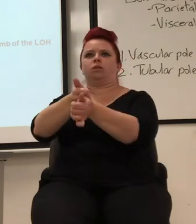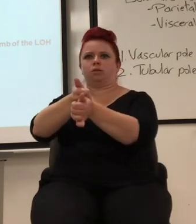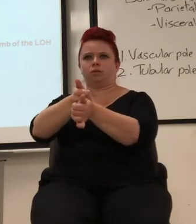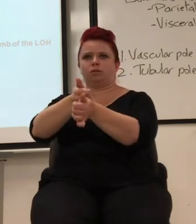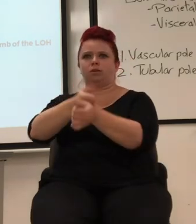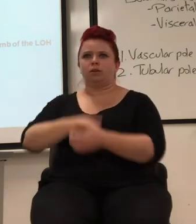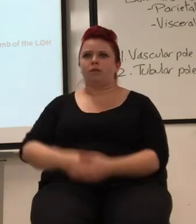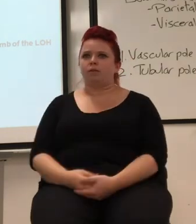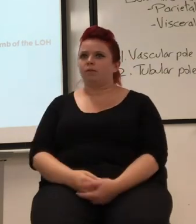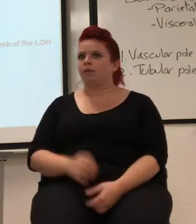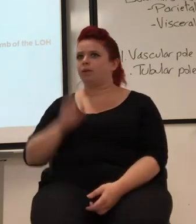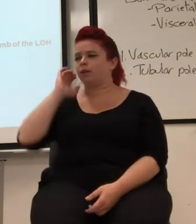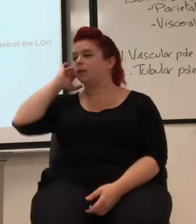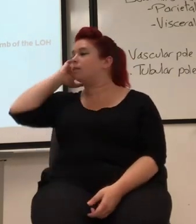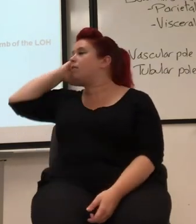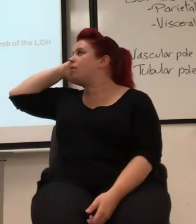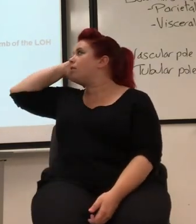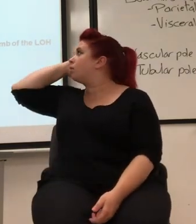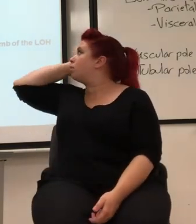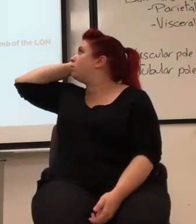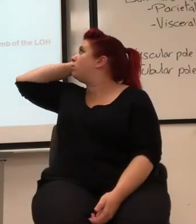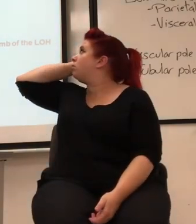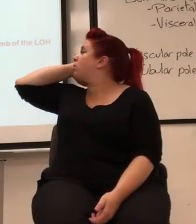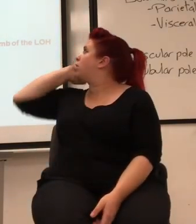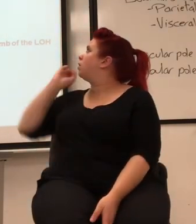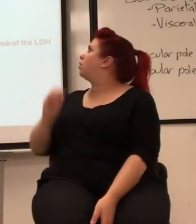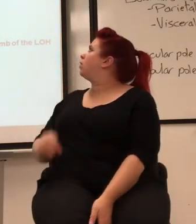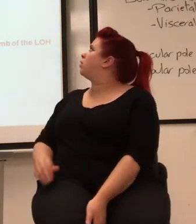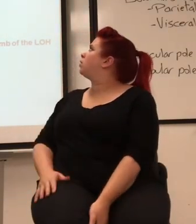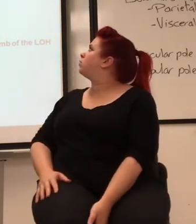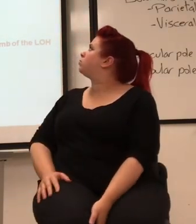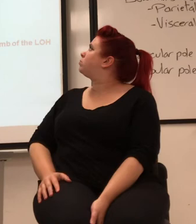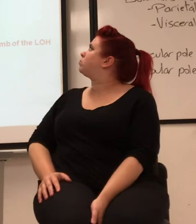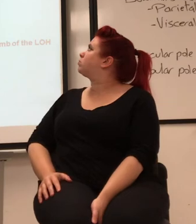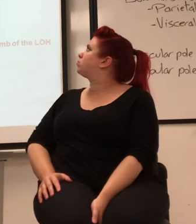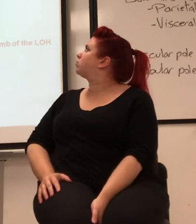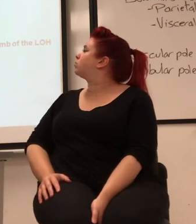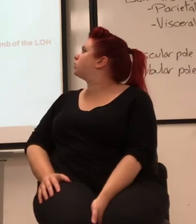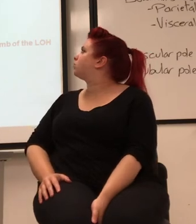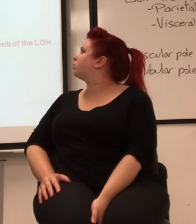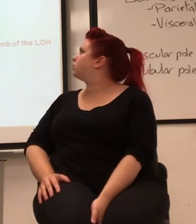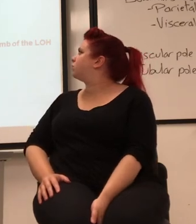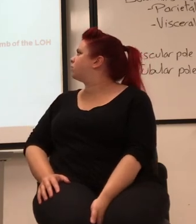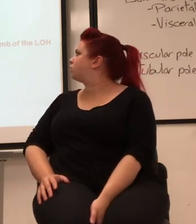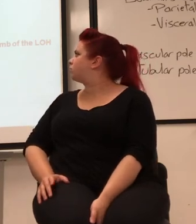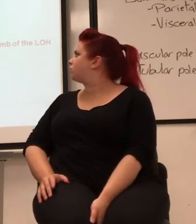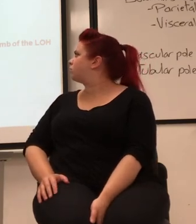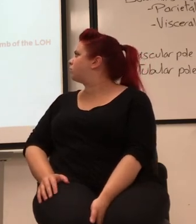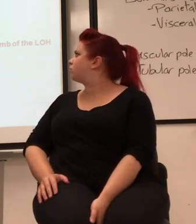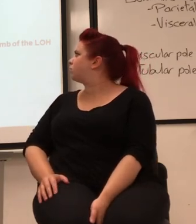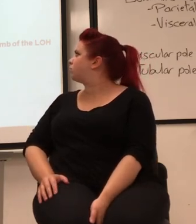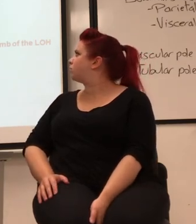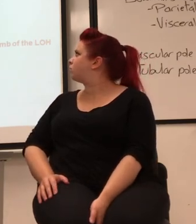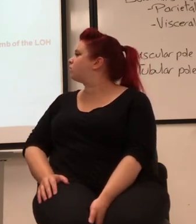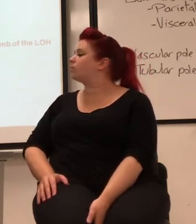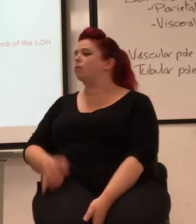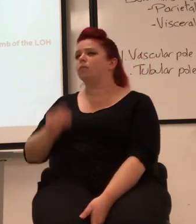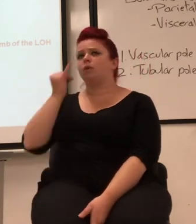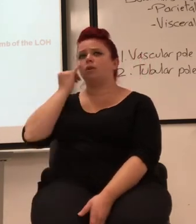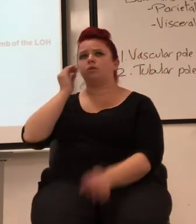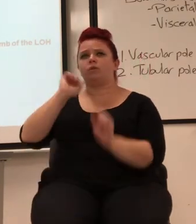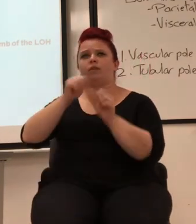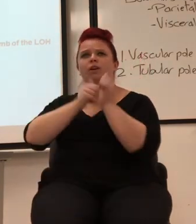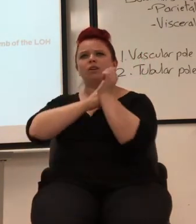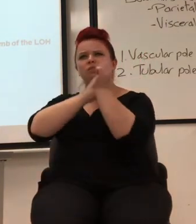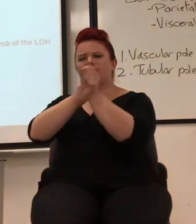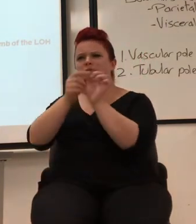Look at the family, it goes all the way up, passes by there, and goes to collecting dust. Okay, now if I can do that, I